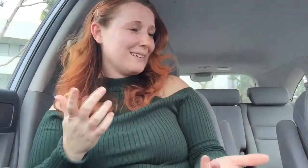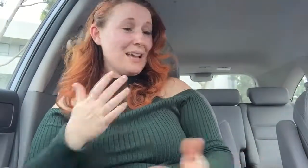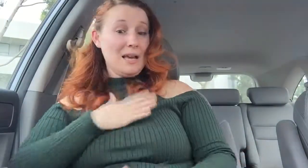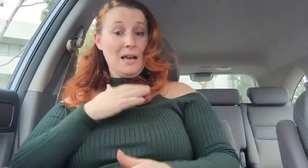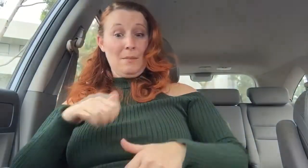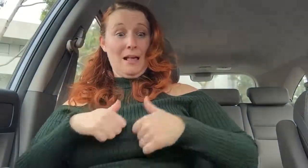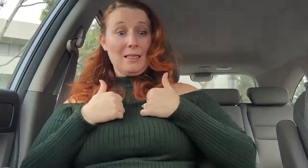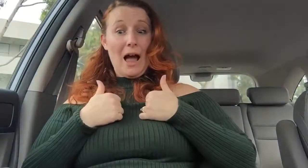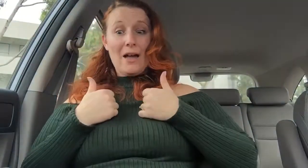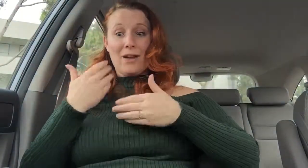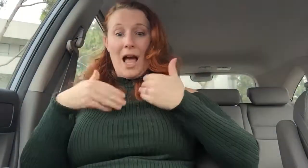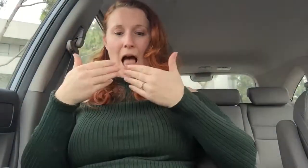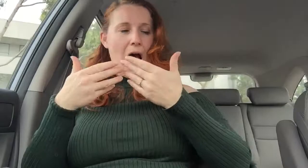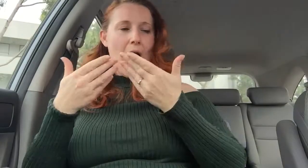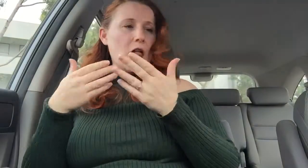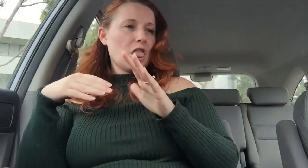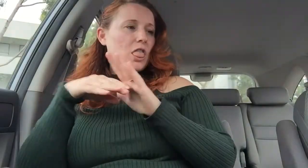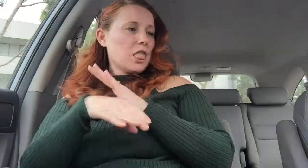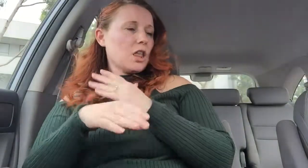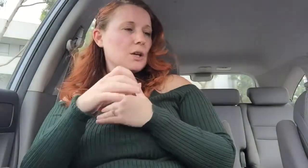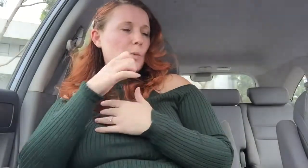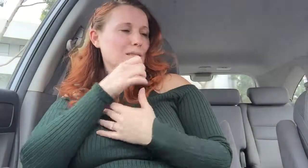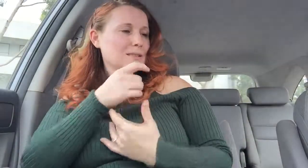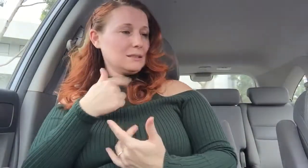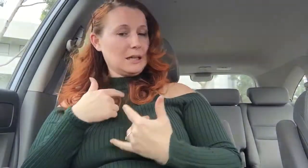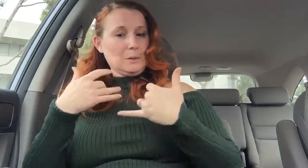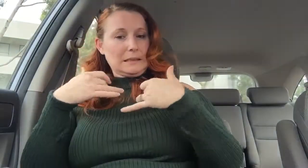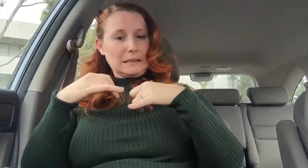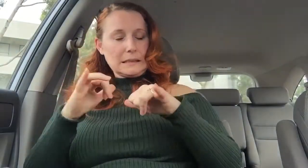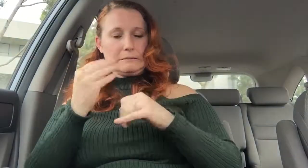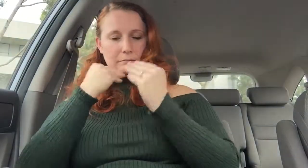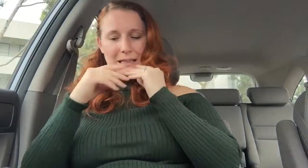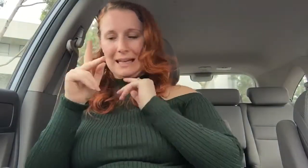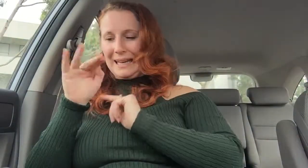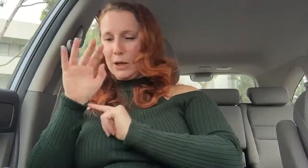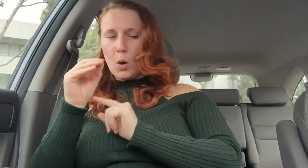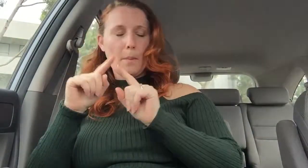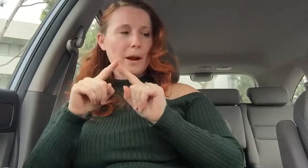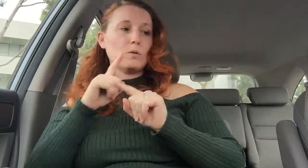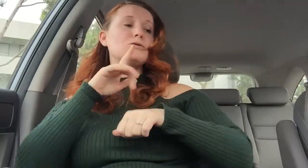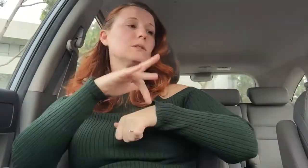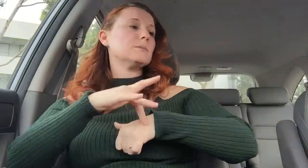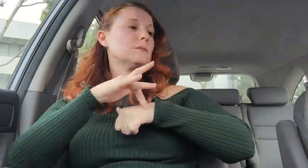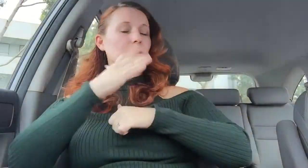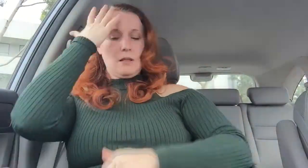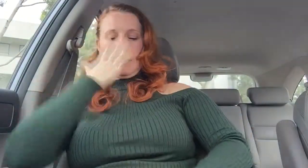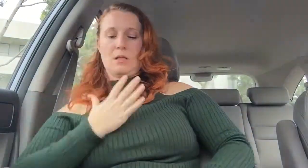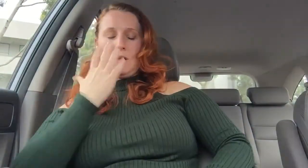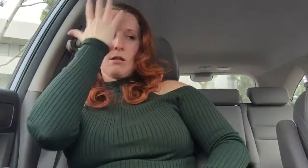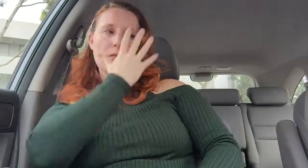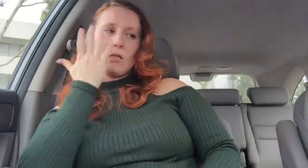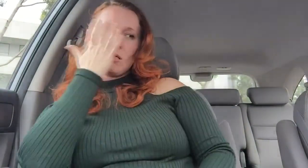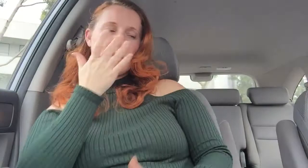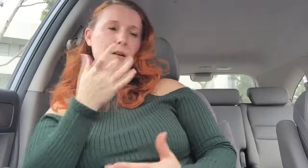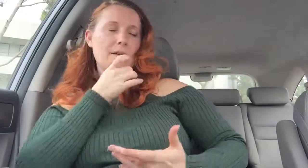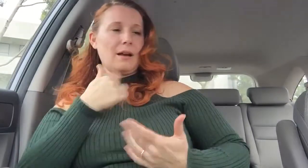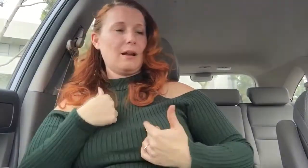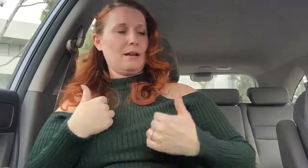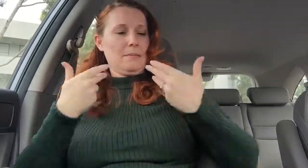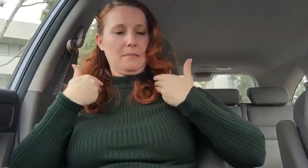still obsessed. Even though I was eating keto then, I was still obsessed with body image and food and like the way that I was eating and how I showed up in the world, if that makes sense, like the way my